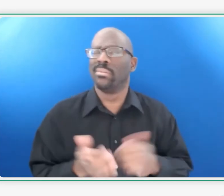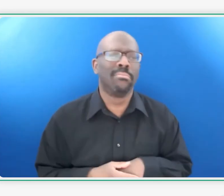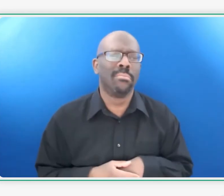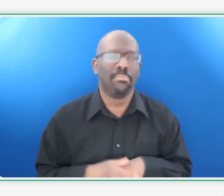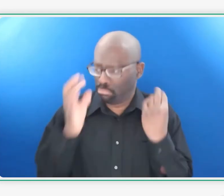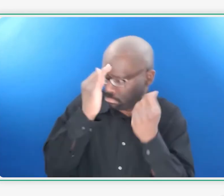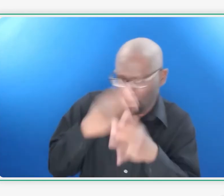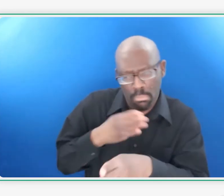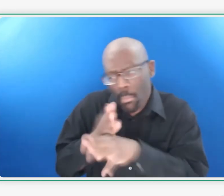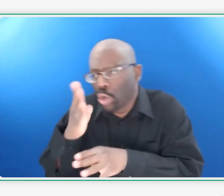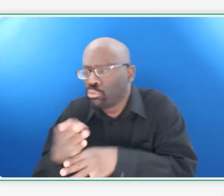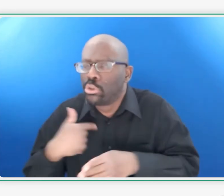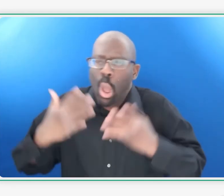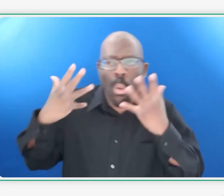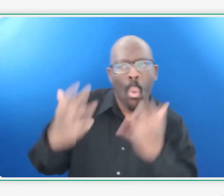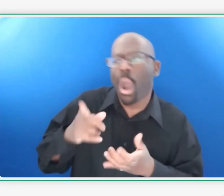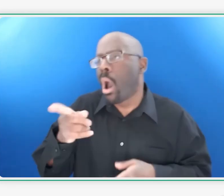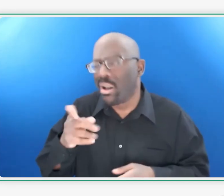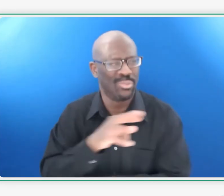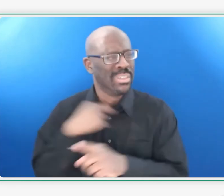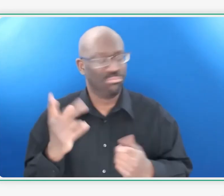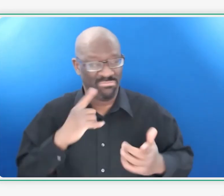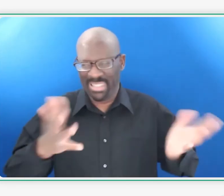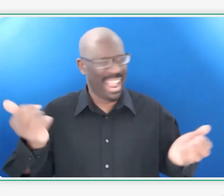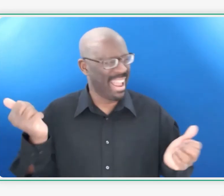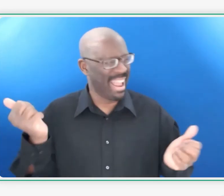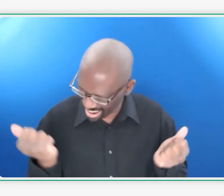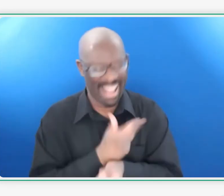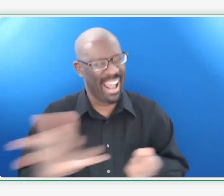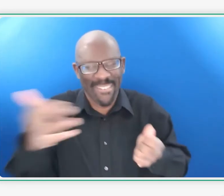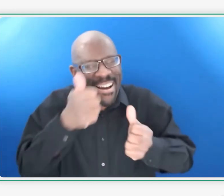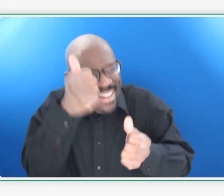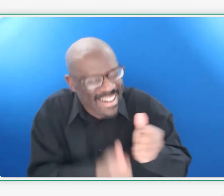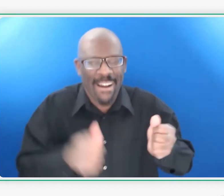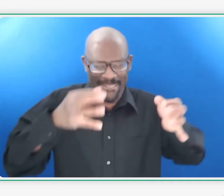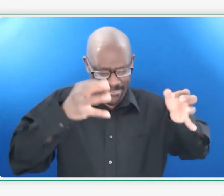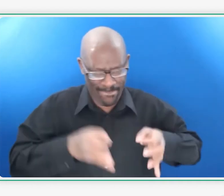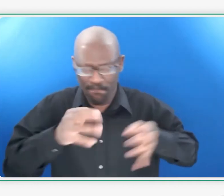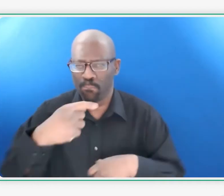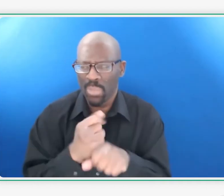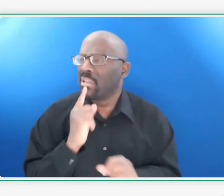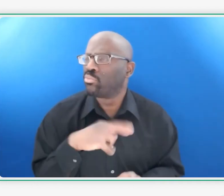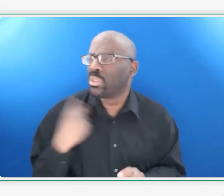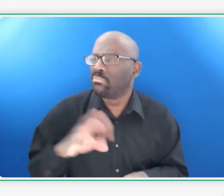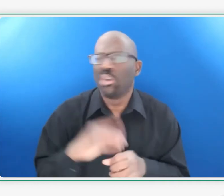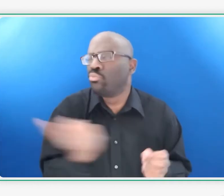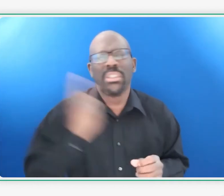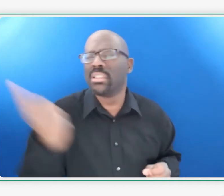We experience risk when we go to college, trying to choose the right one. And then once we found the right college, there's risk in trying to choose the right